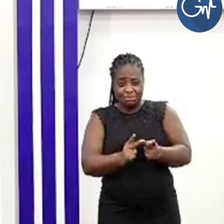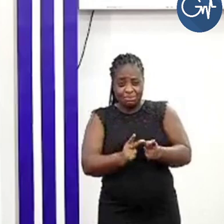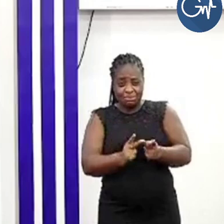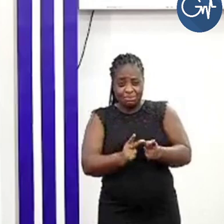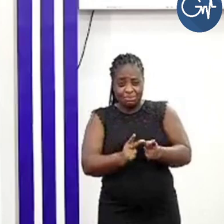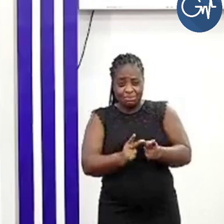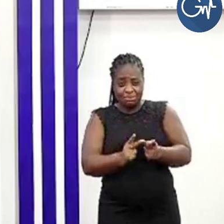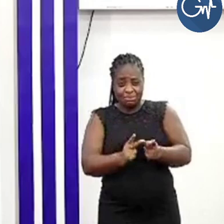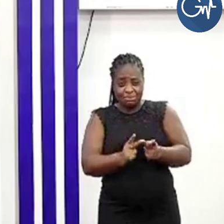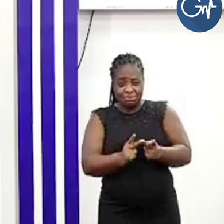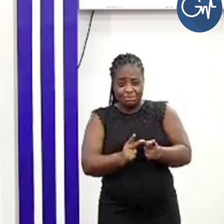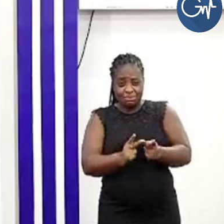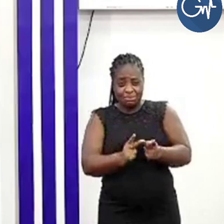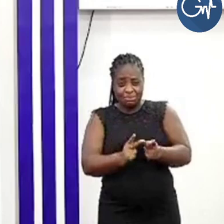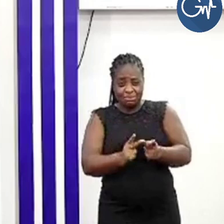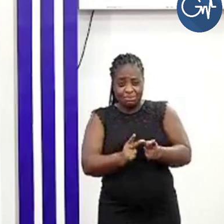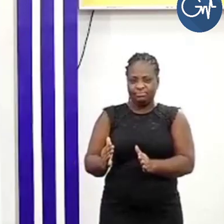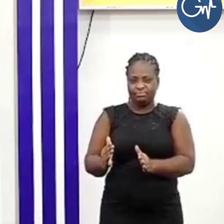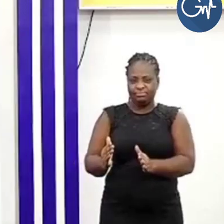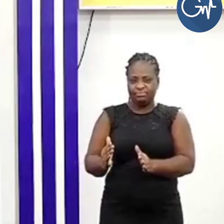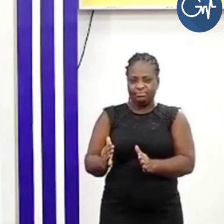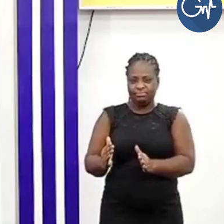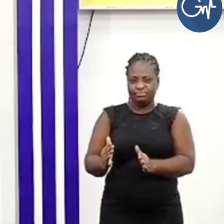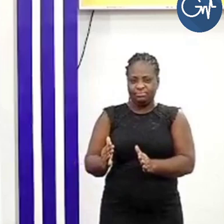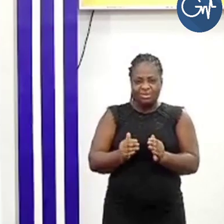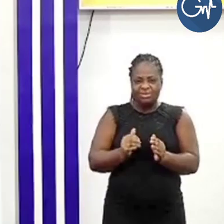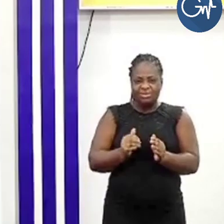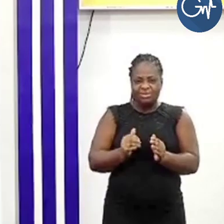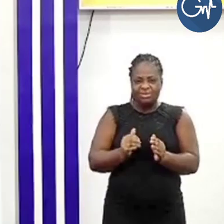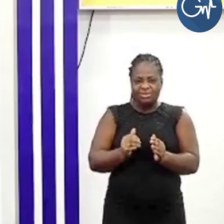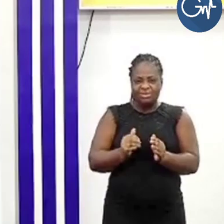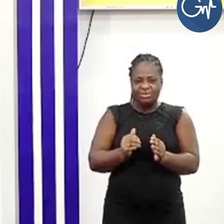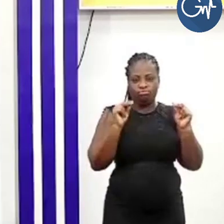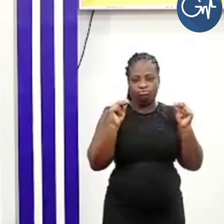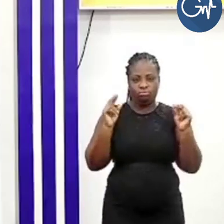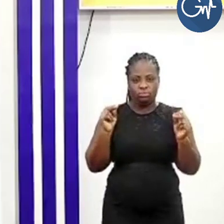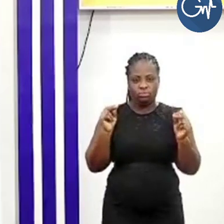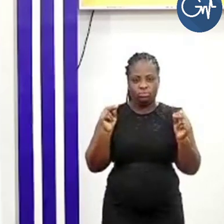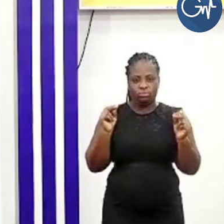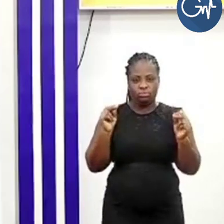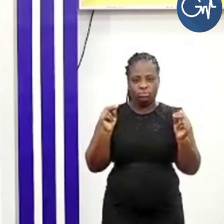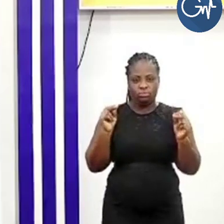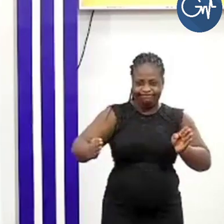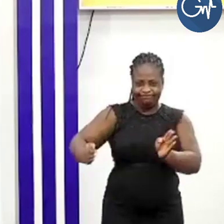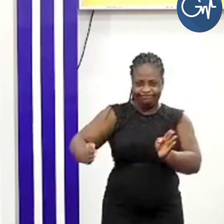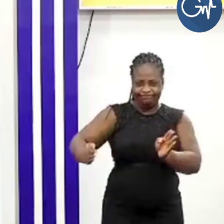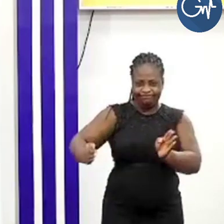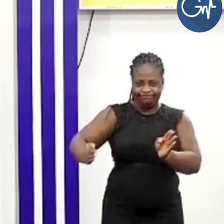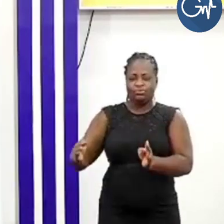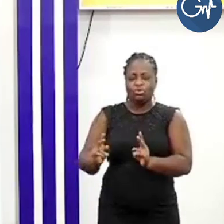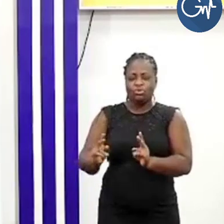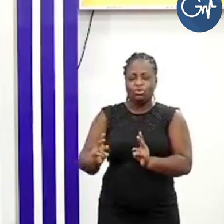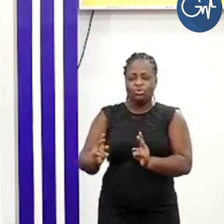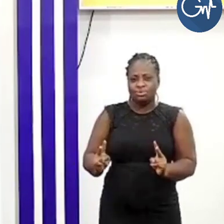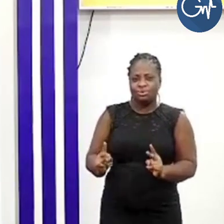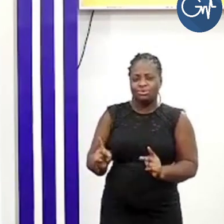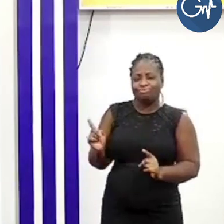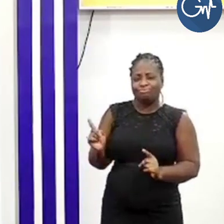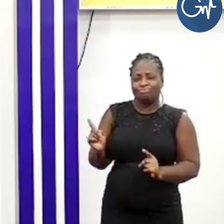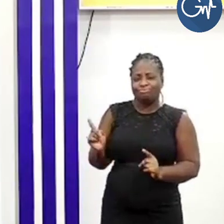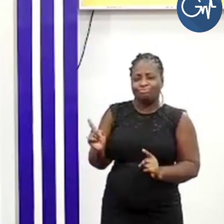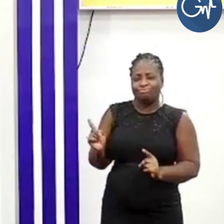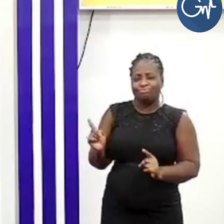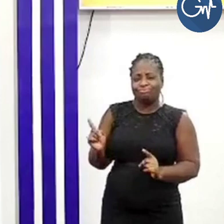food vendors to spread themselves out to make sure that the distances are kept. So that is